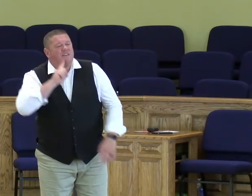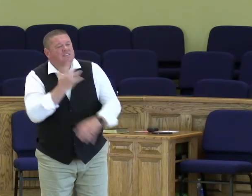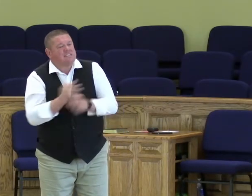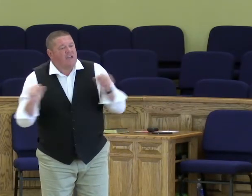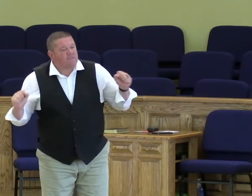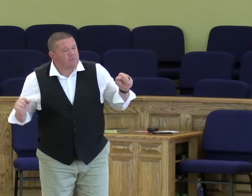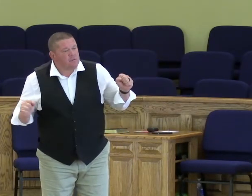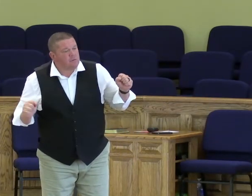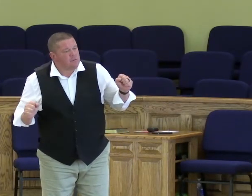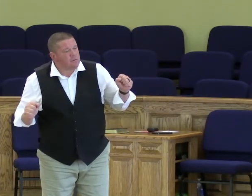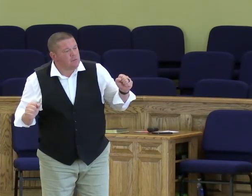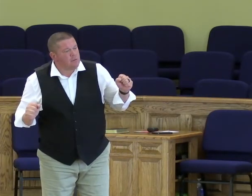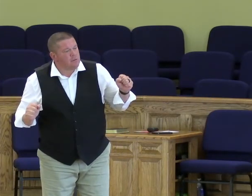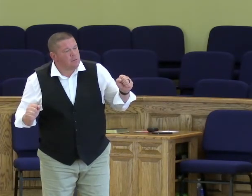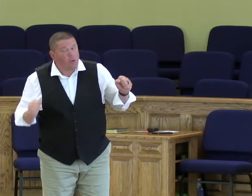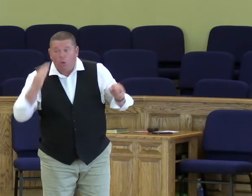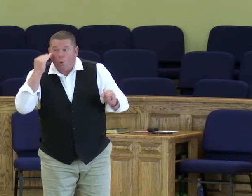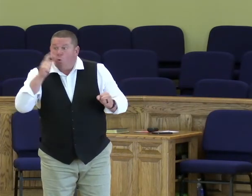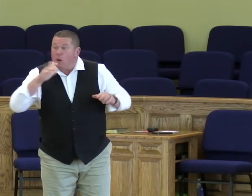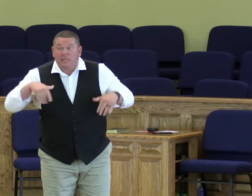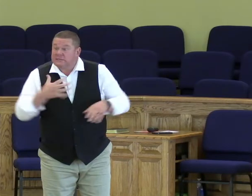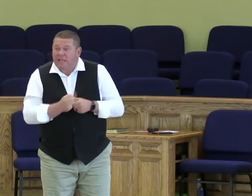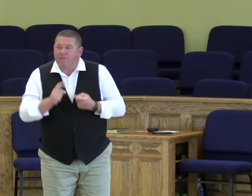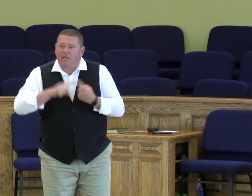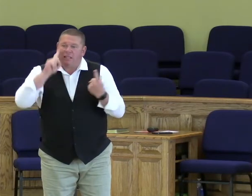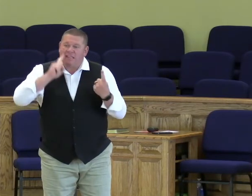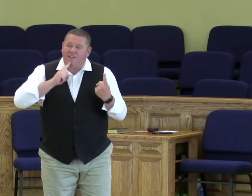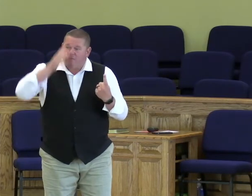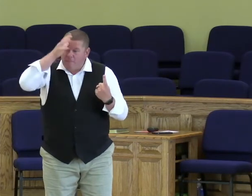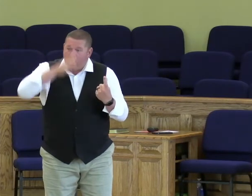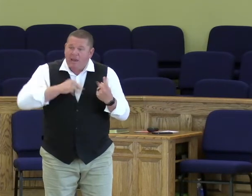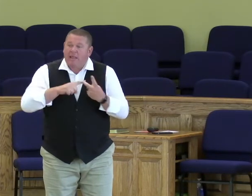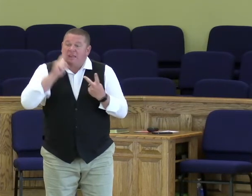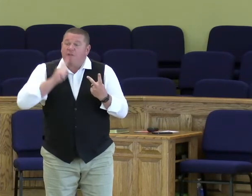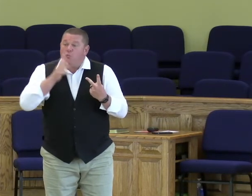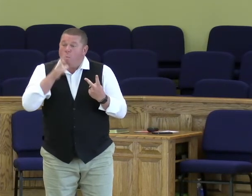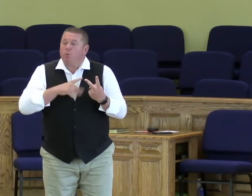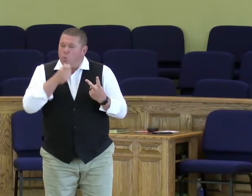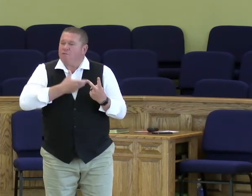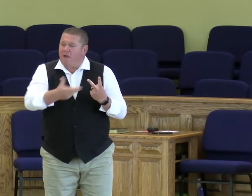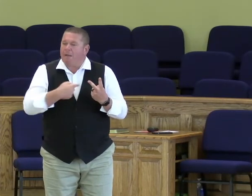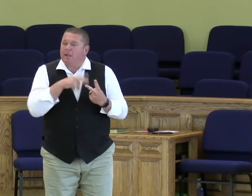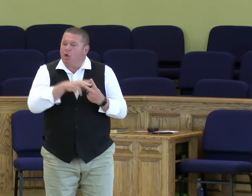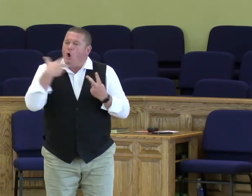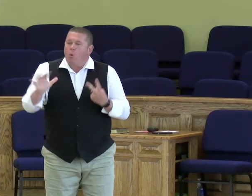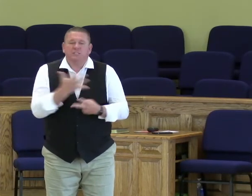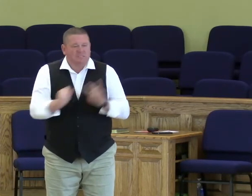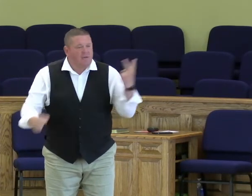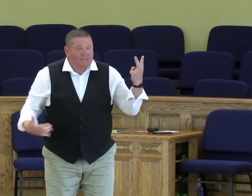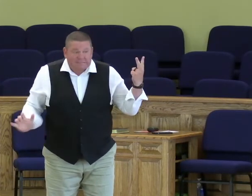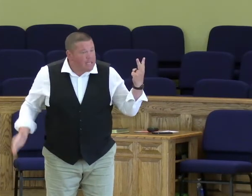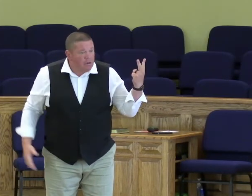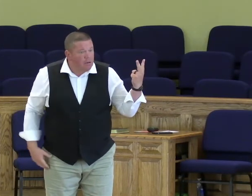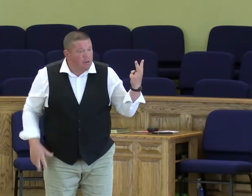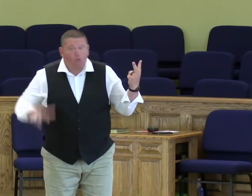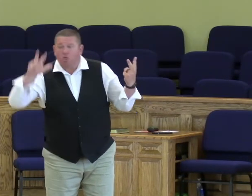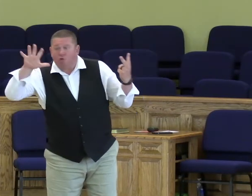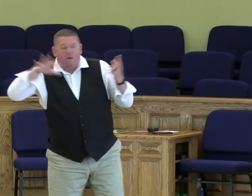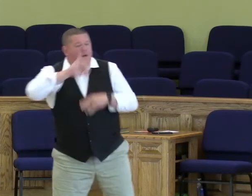35 of those deaf people got saved. You know who didn't get saved? The deaf man and the deaf woman who invited me there, who were already saved. Those are the only two people